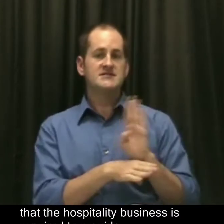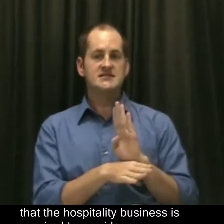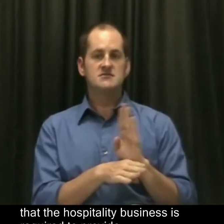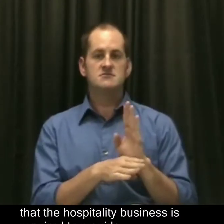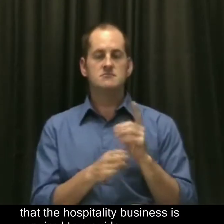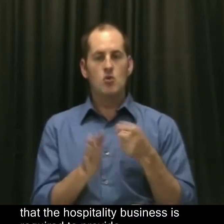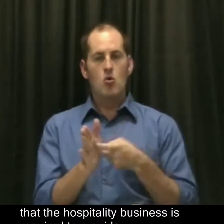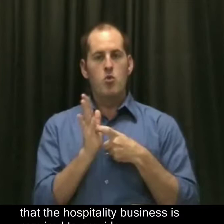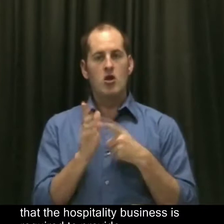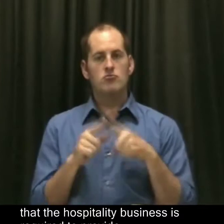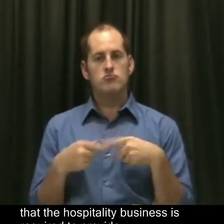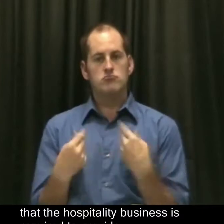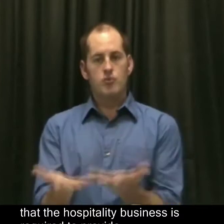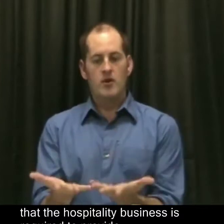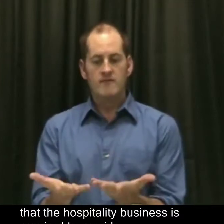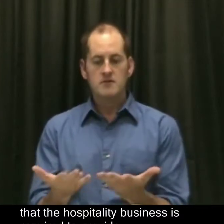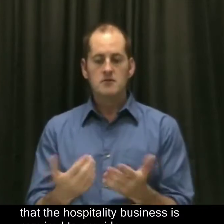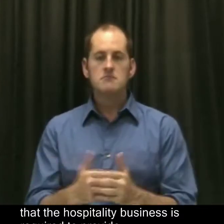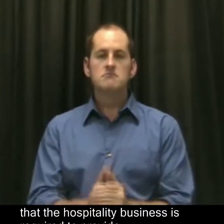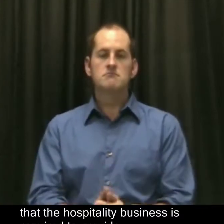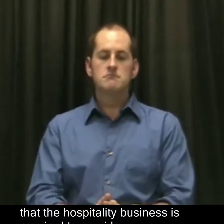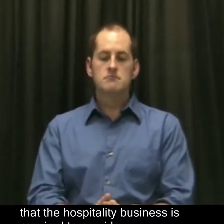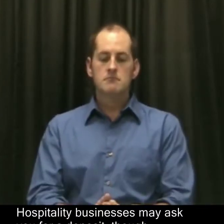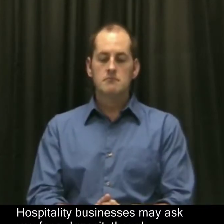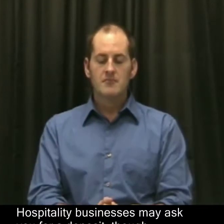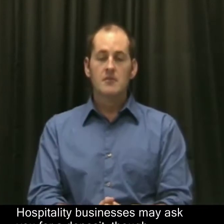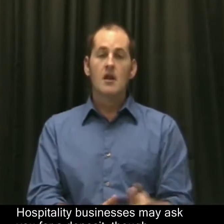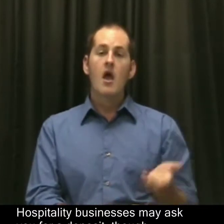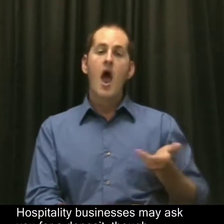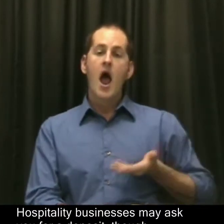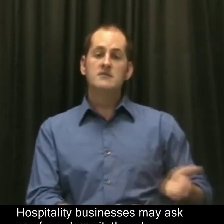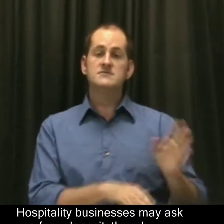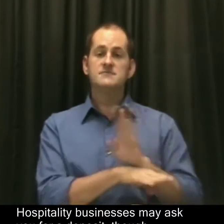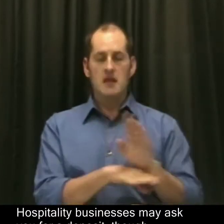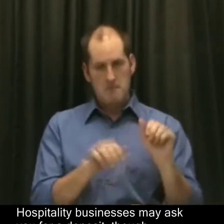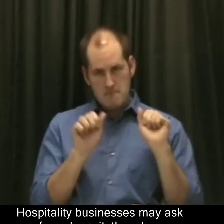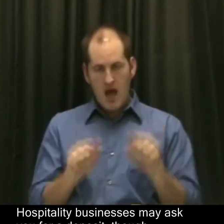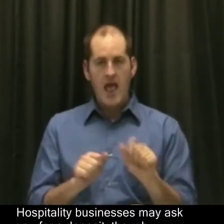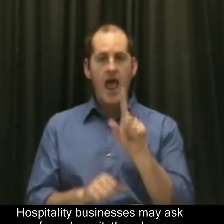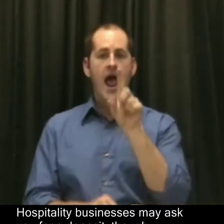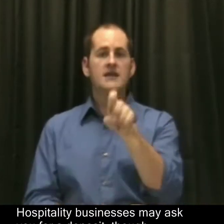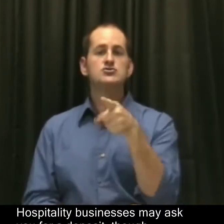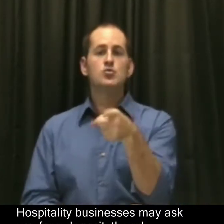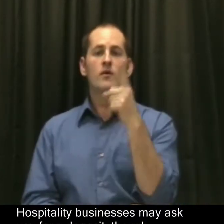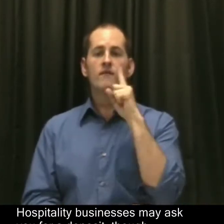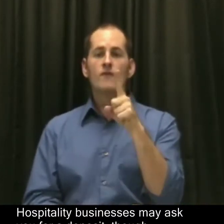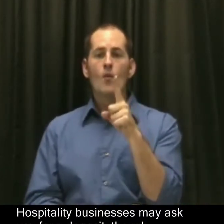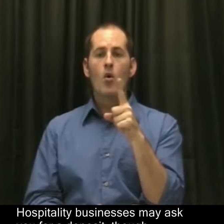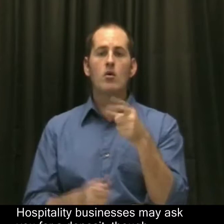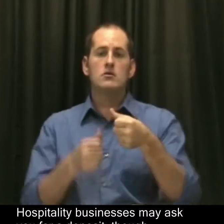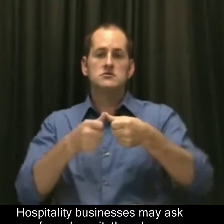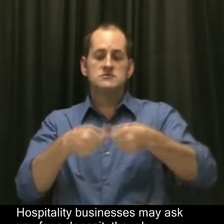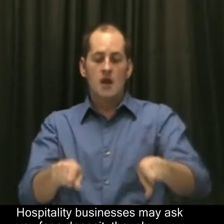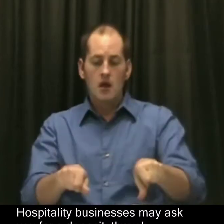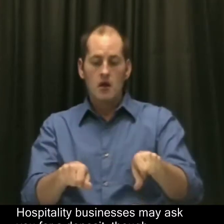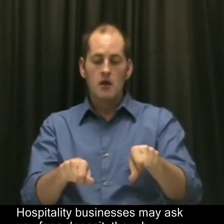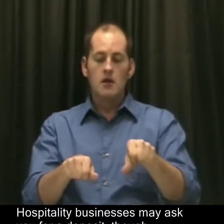that the hospitality business is required to provide. Hospitality businesses may ask you for a deposit,